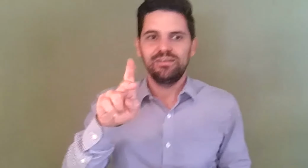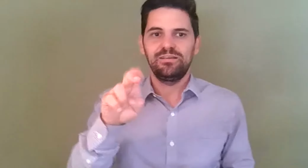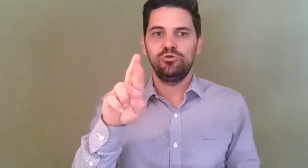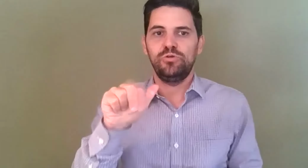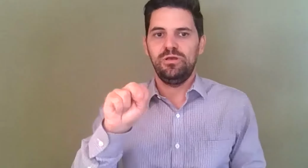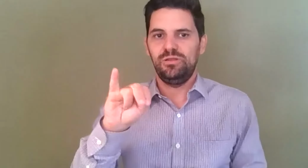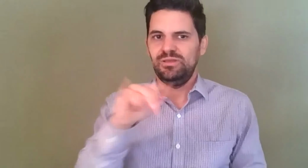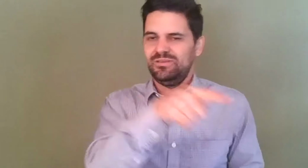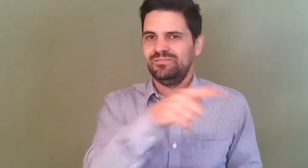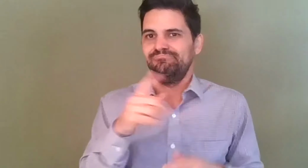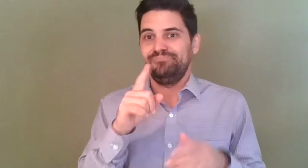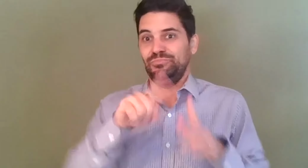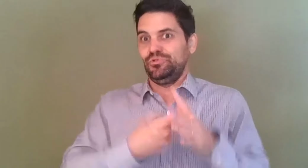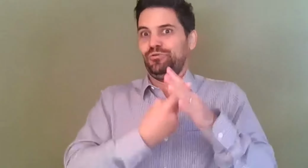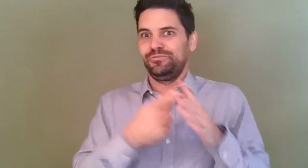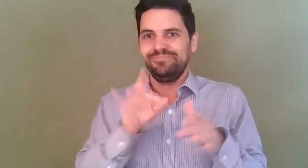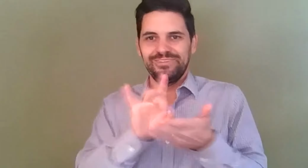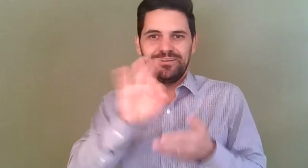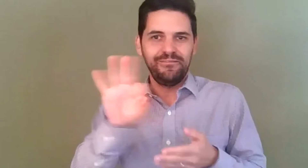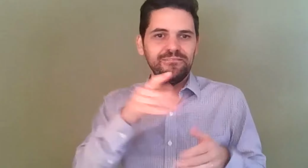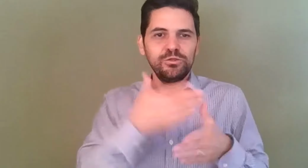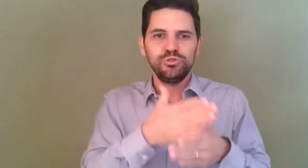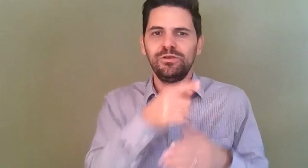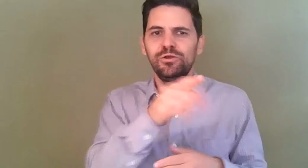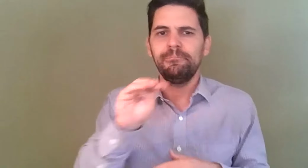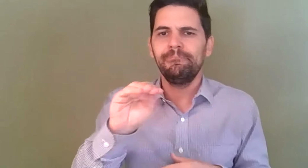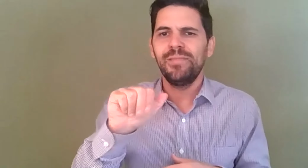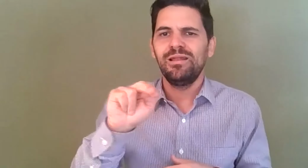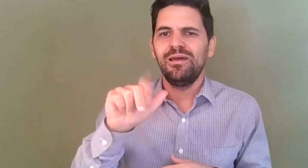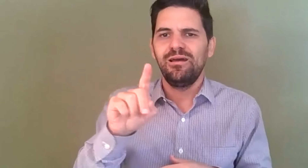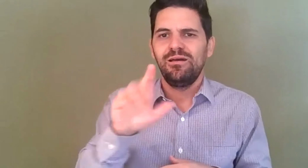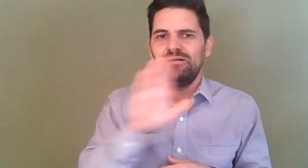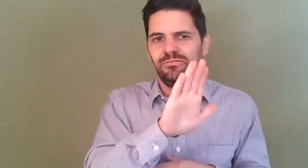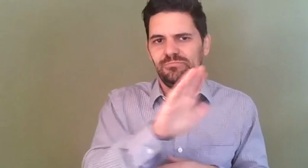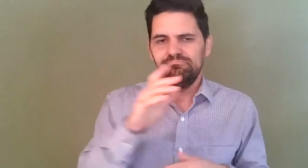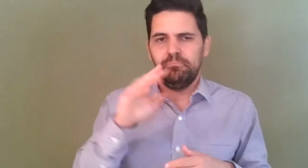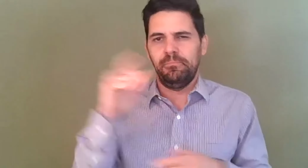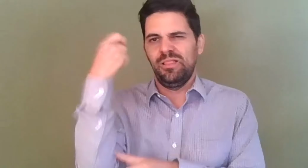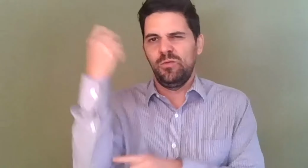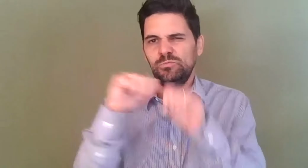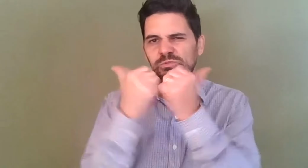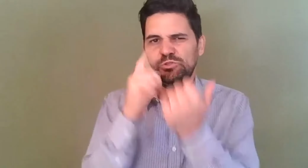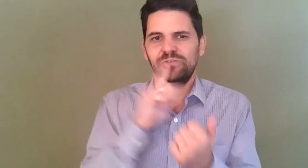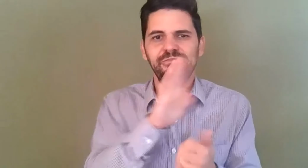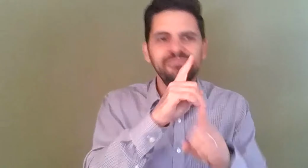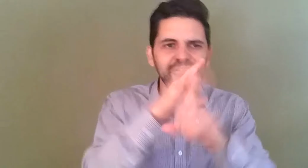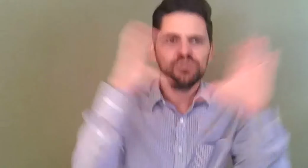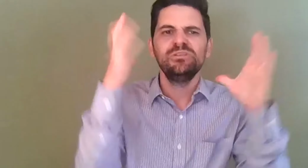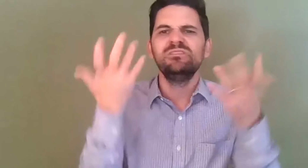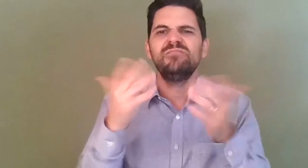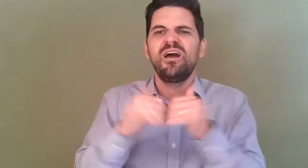first presenter is Sekerani, who will share with us MANAD's